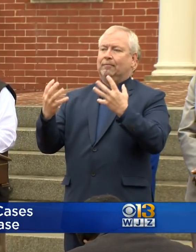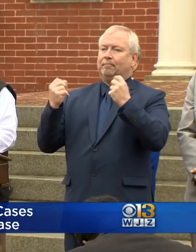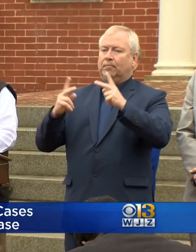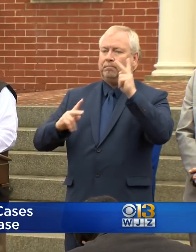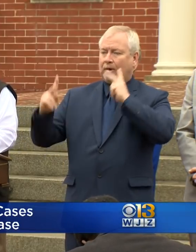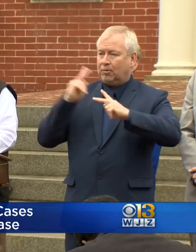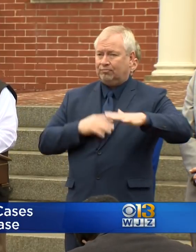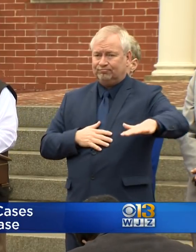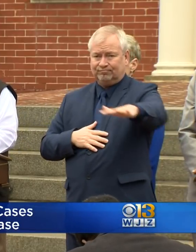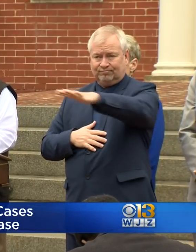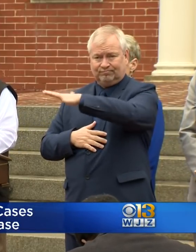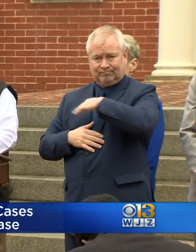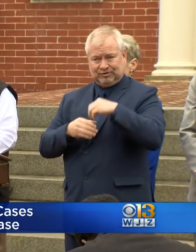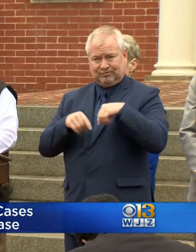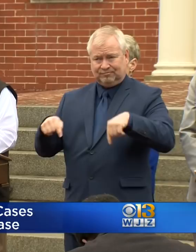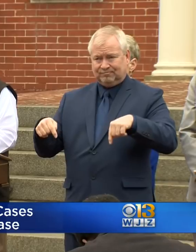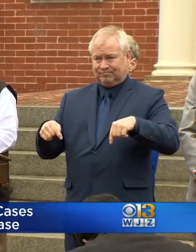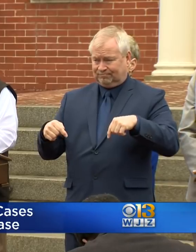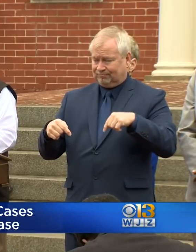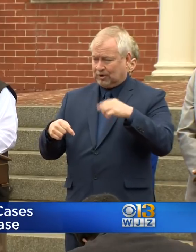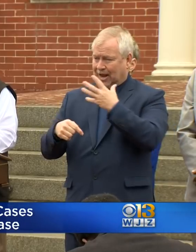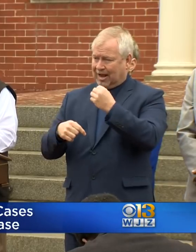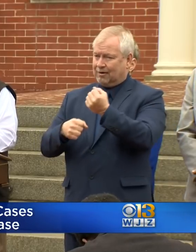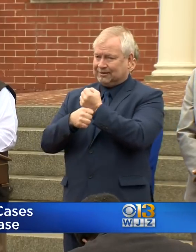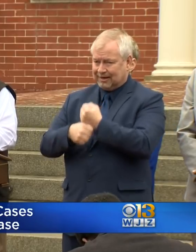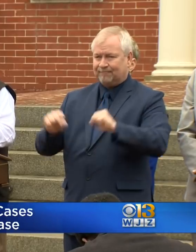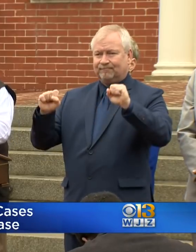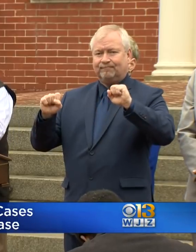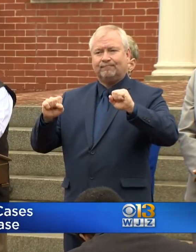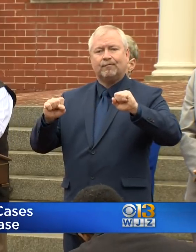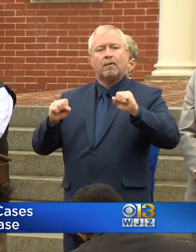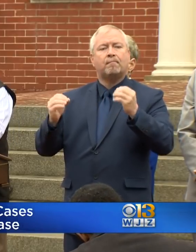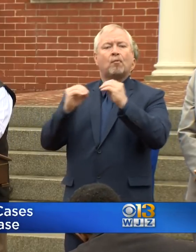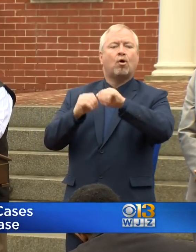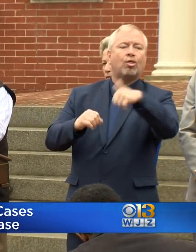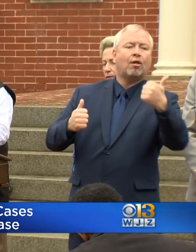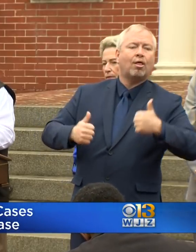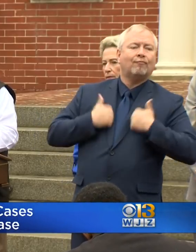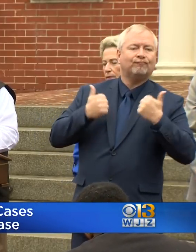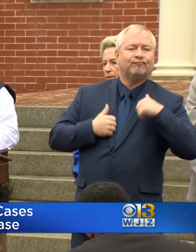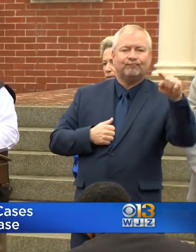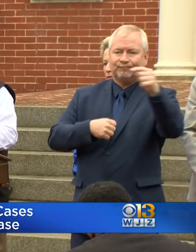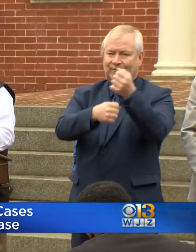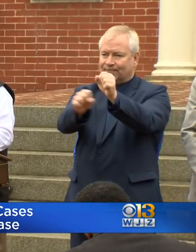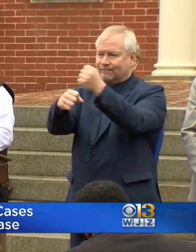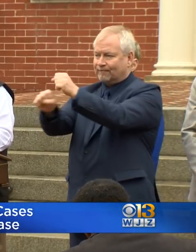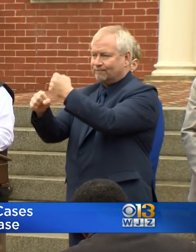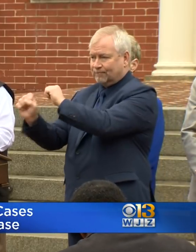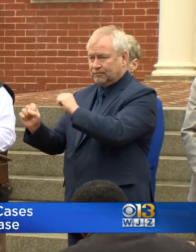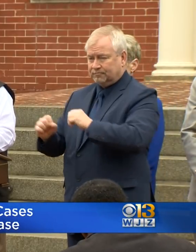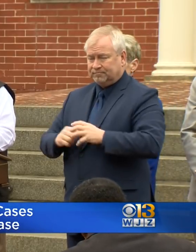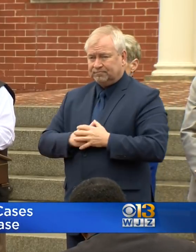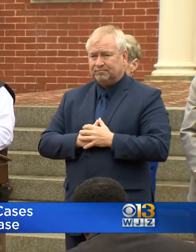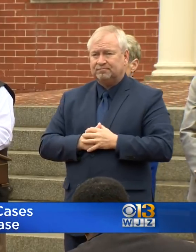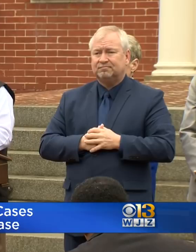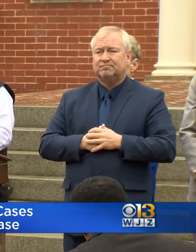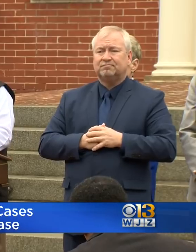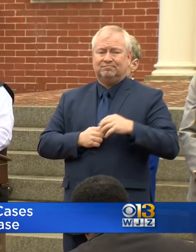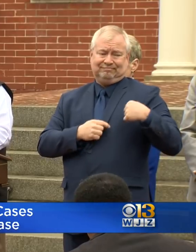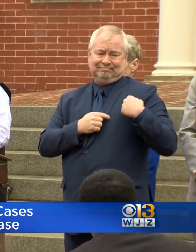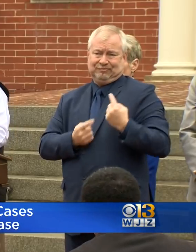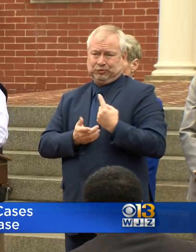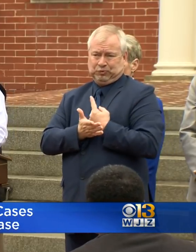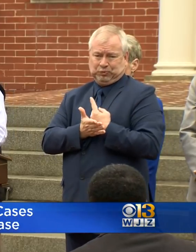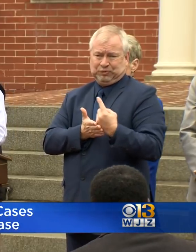millions of Marylanders and to save thousands of lives. Earlier this week, I